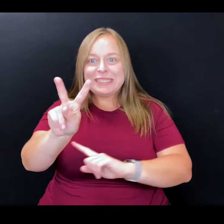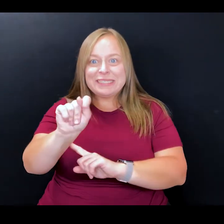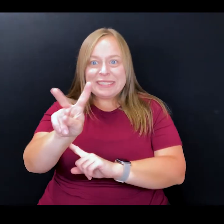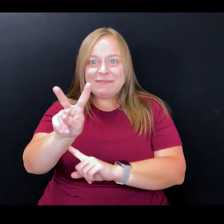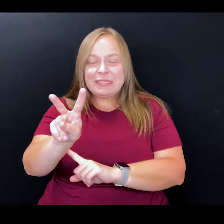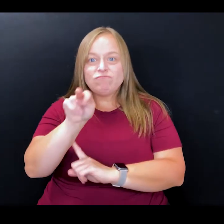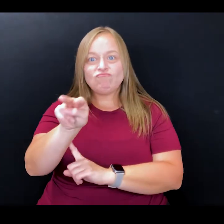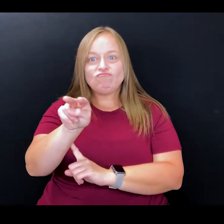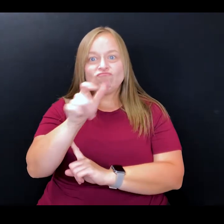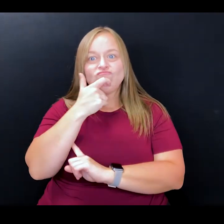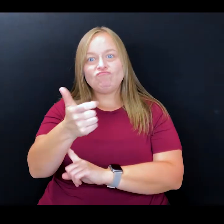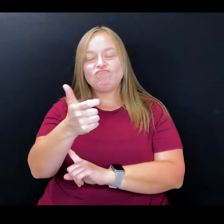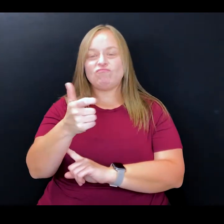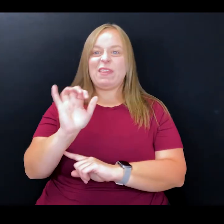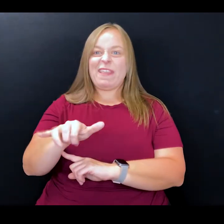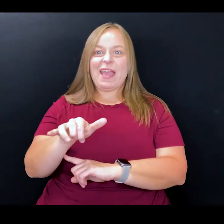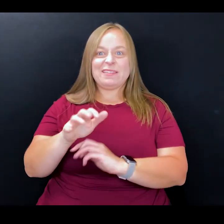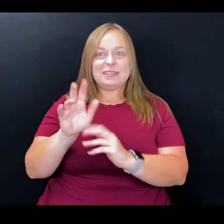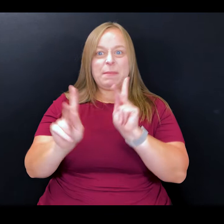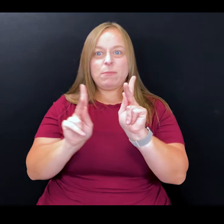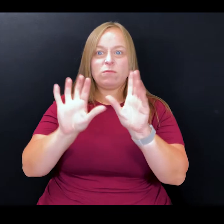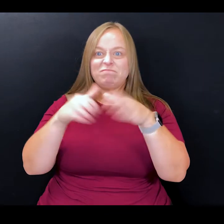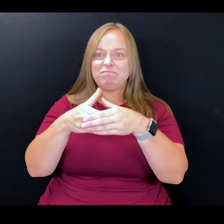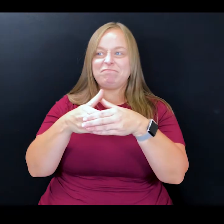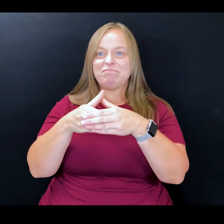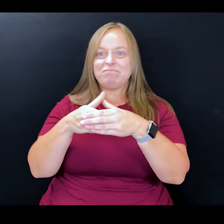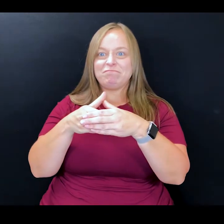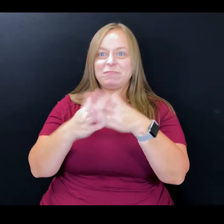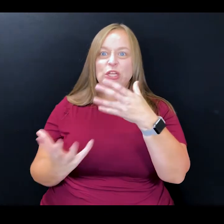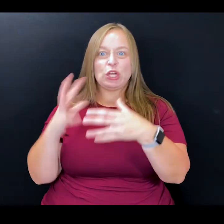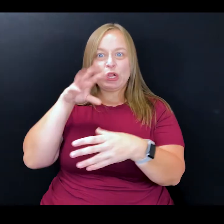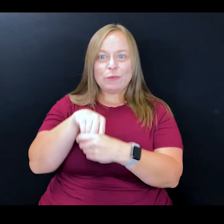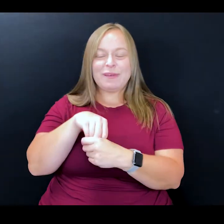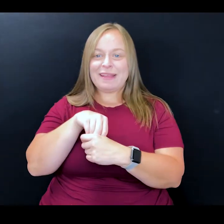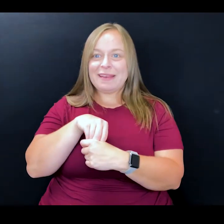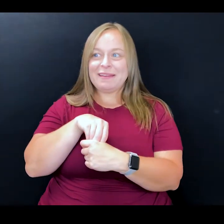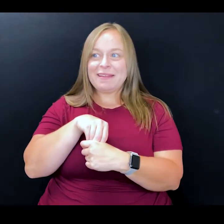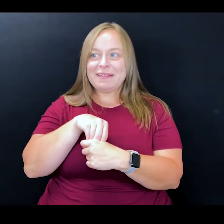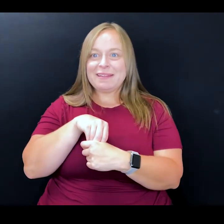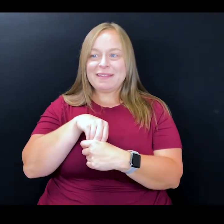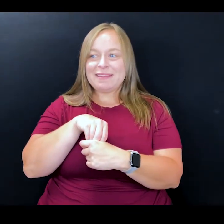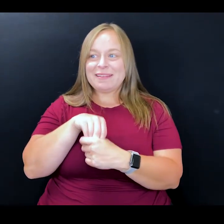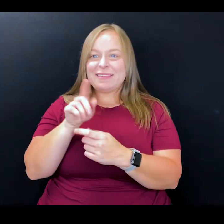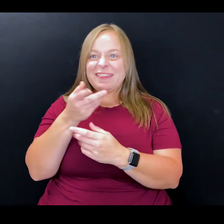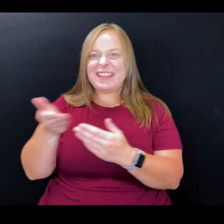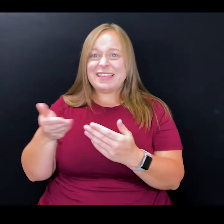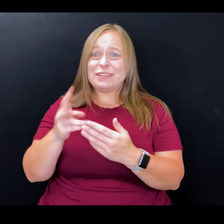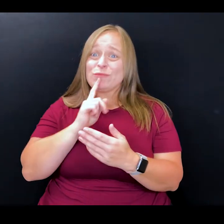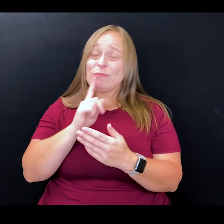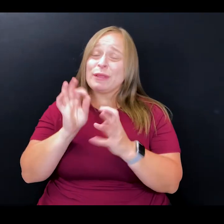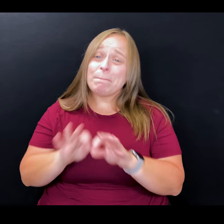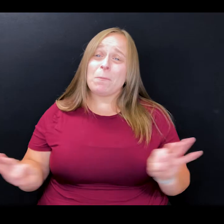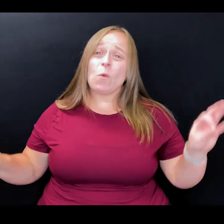TV. And that is an audience that needs to be included in these